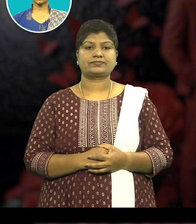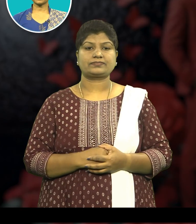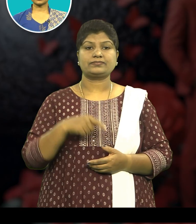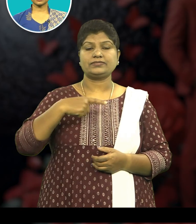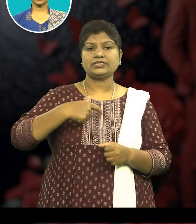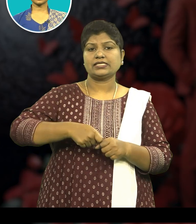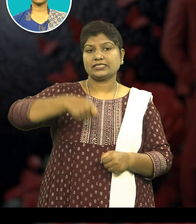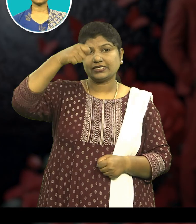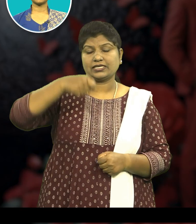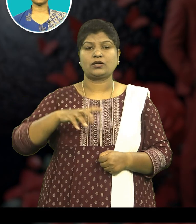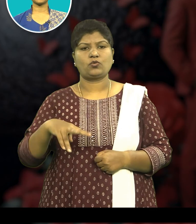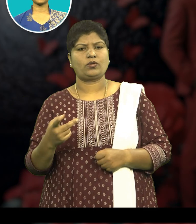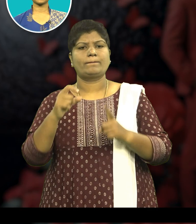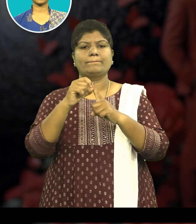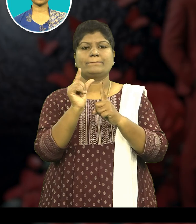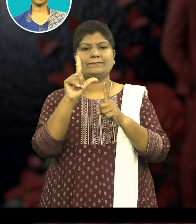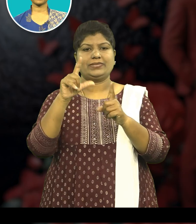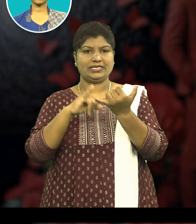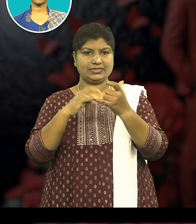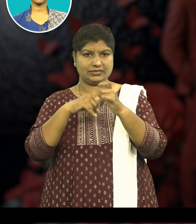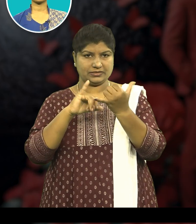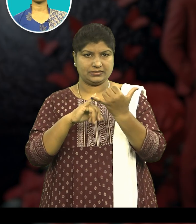dal or pulses,